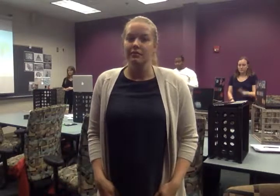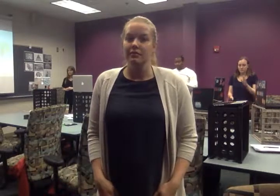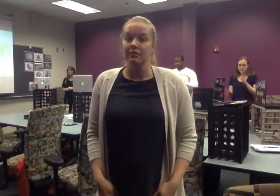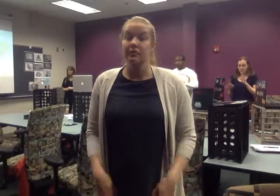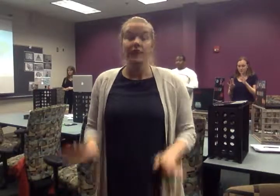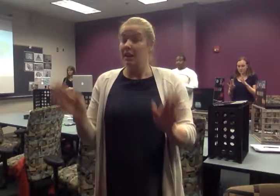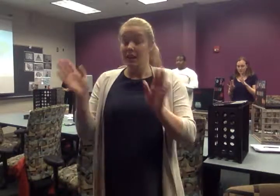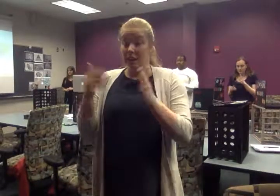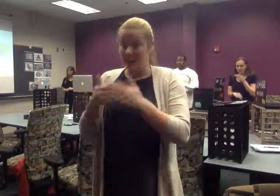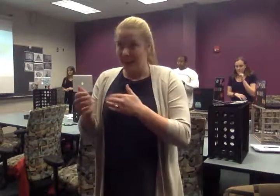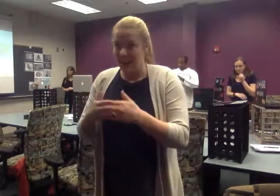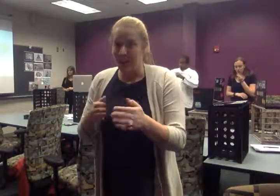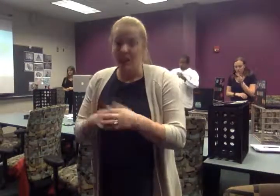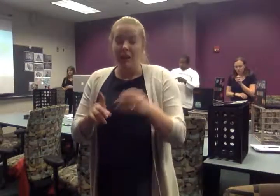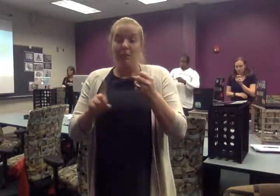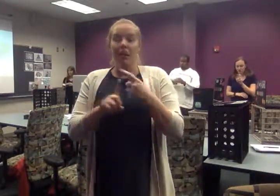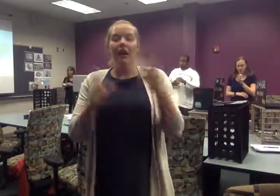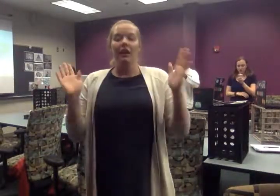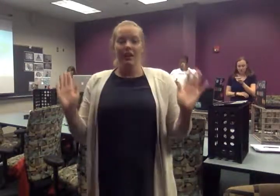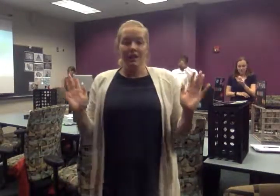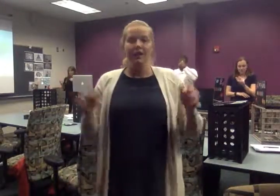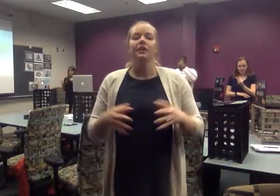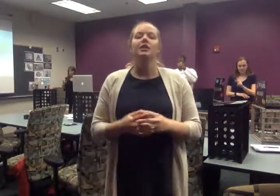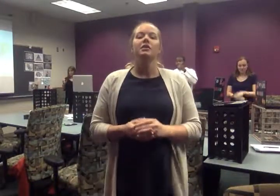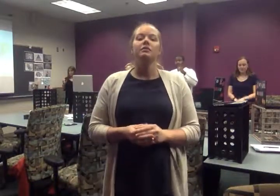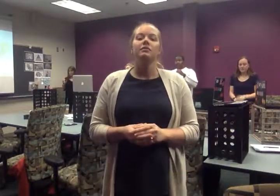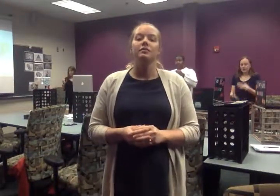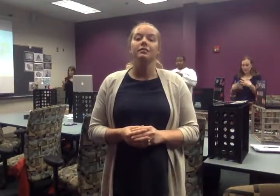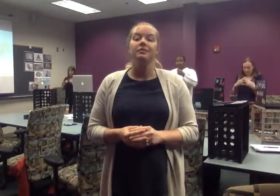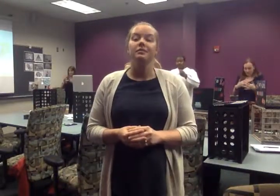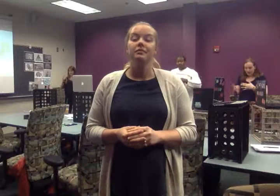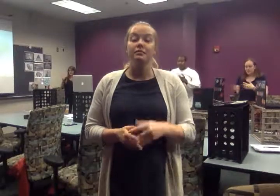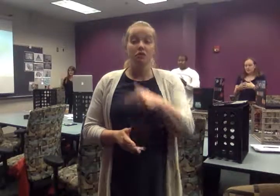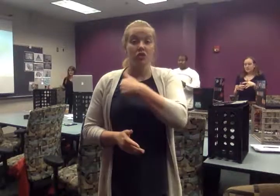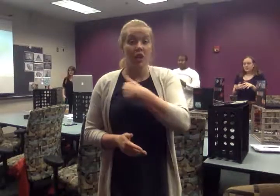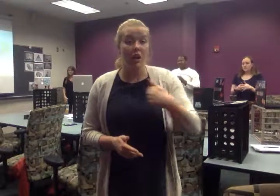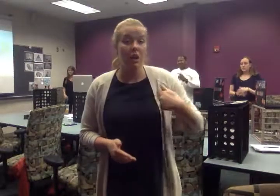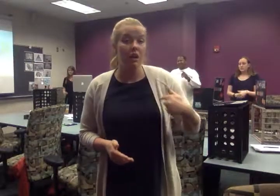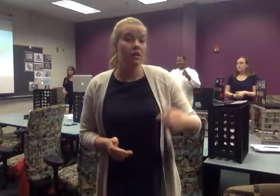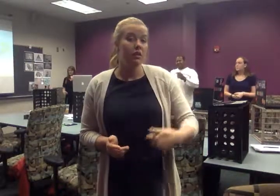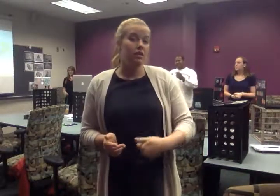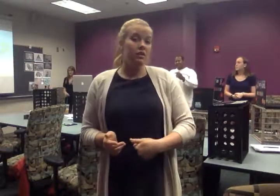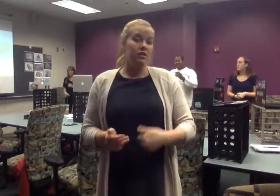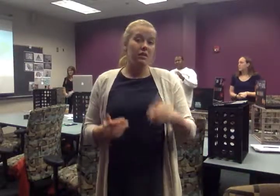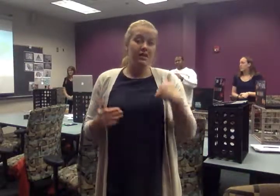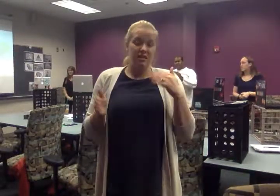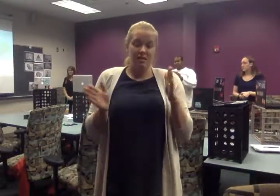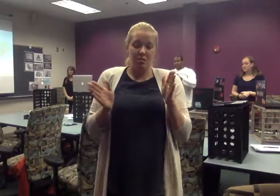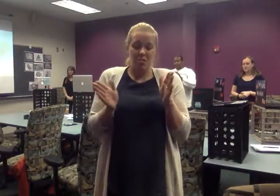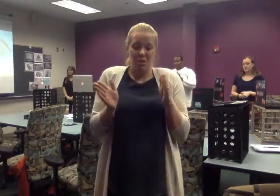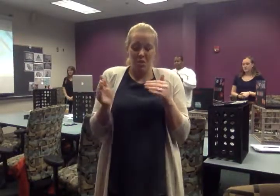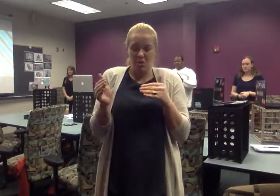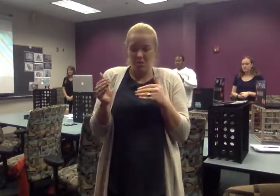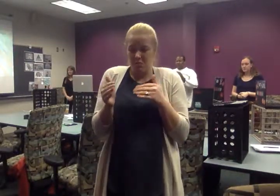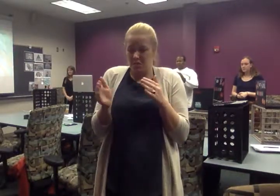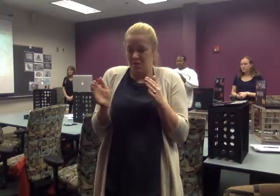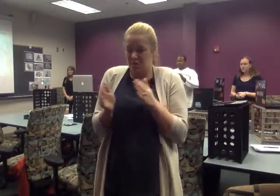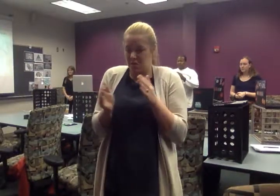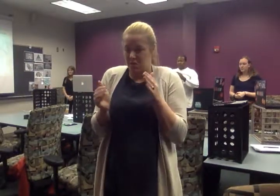all three of these governments, in India, China, and Lydia, they were pretty small scale, especially compared to the empires that would soon come. But they built their